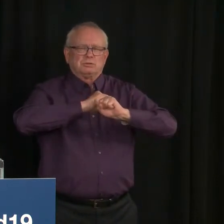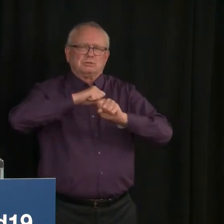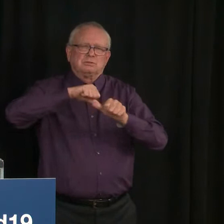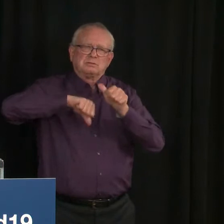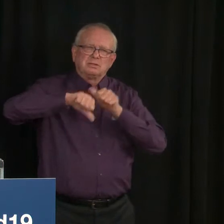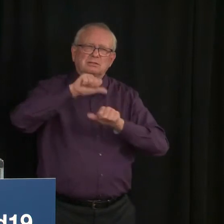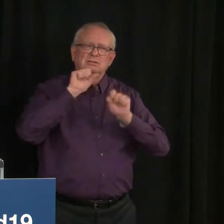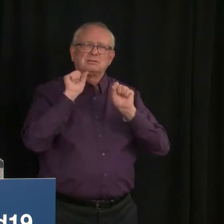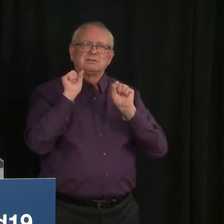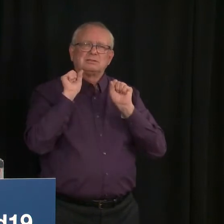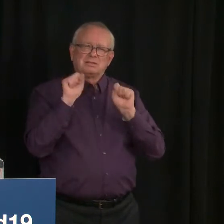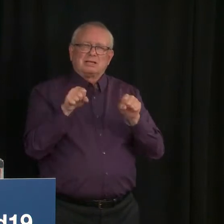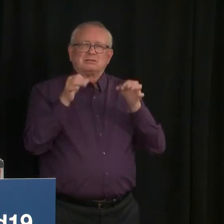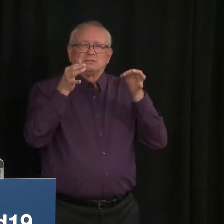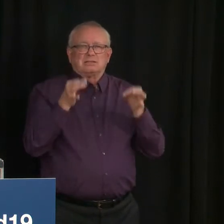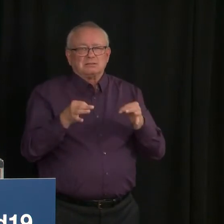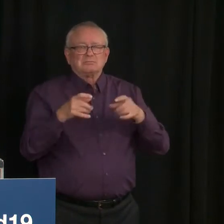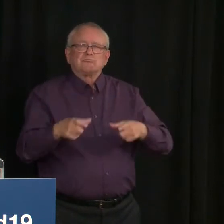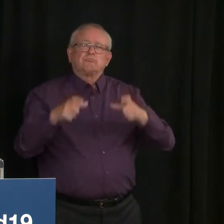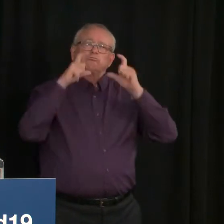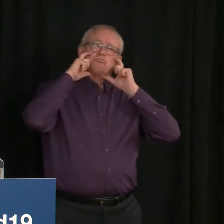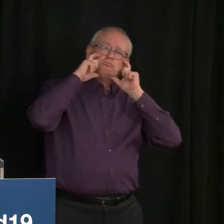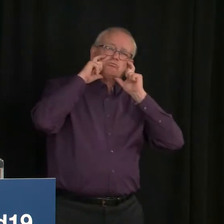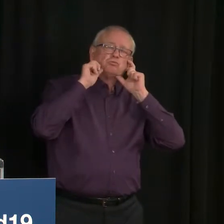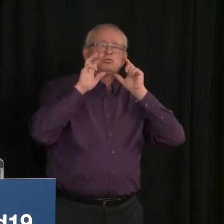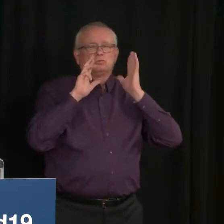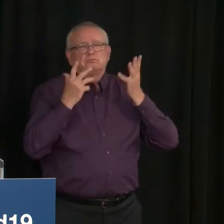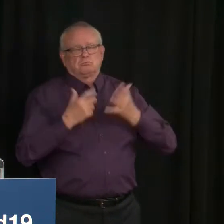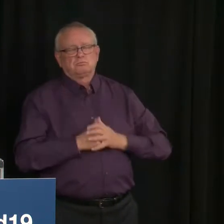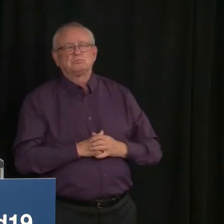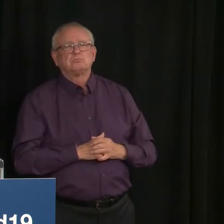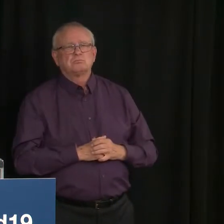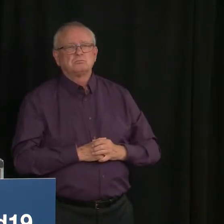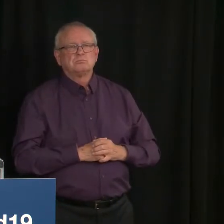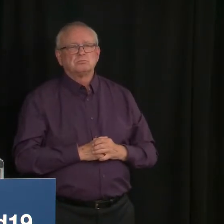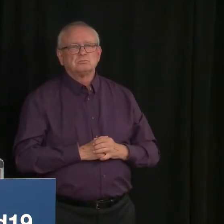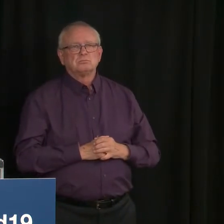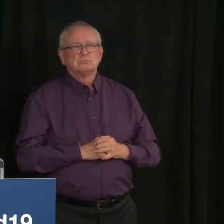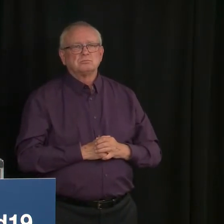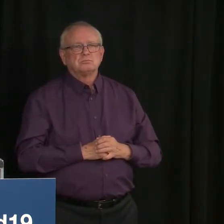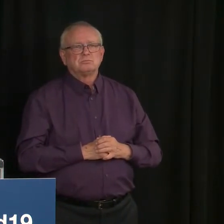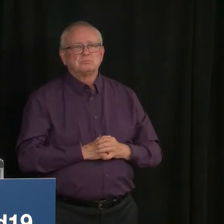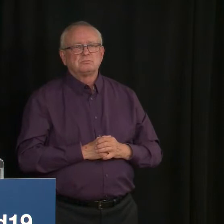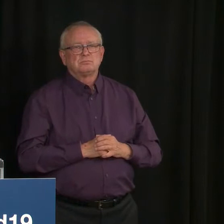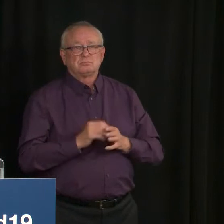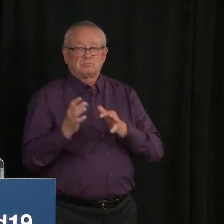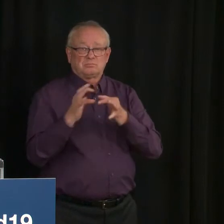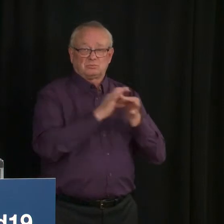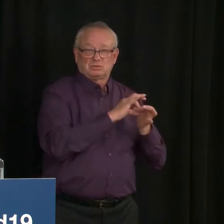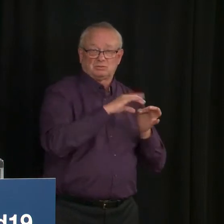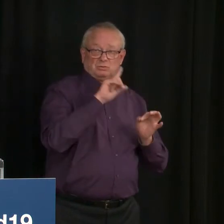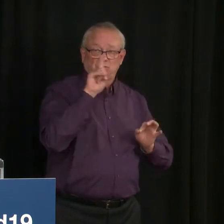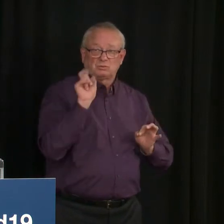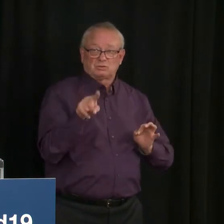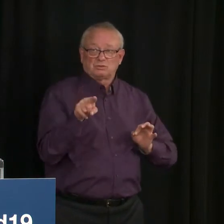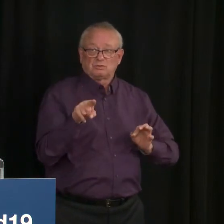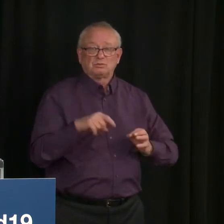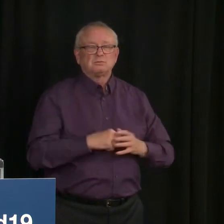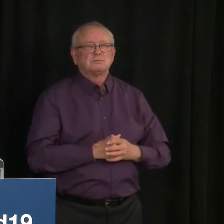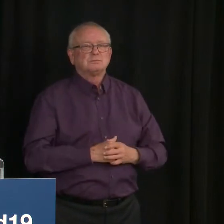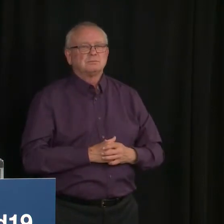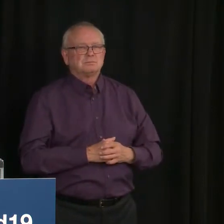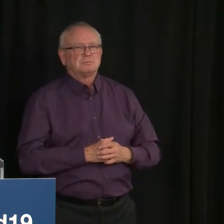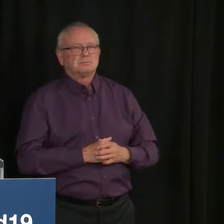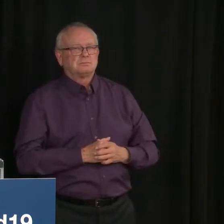and kind of past the acute phase of the pandemic. Danielle, is there a follow-up question?